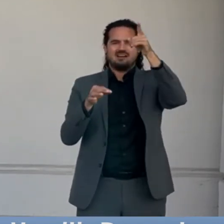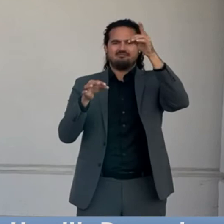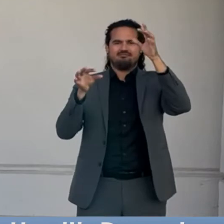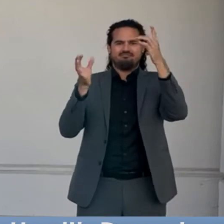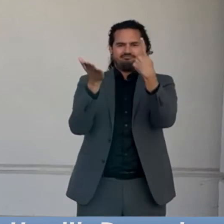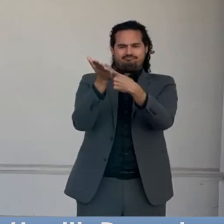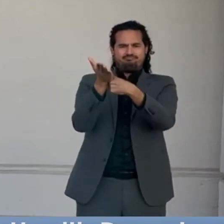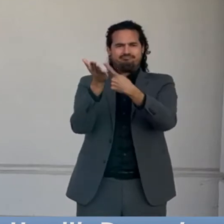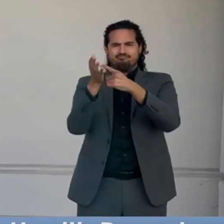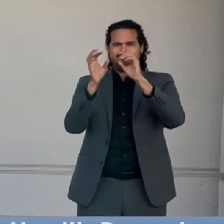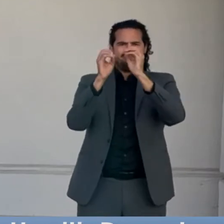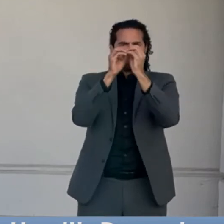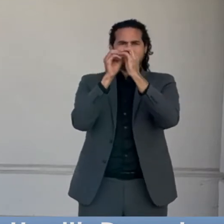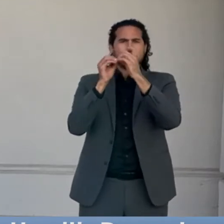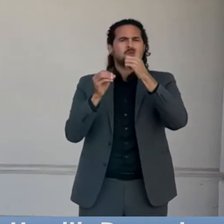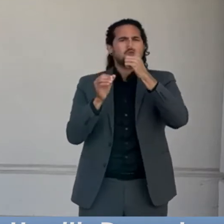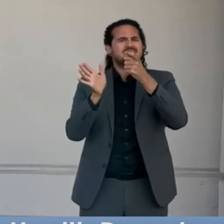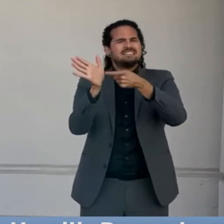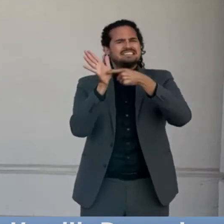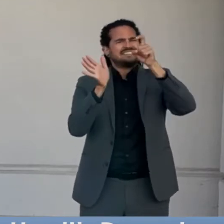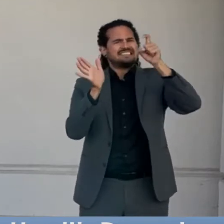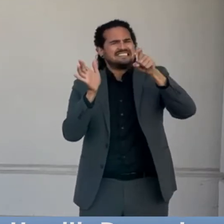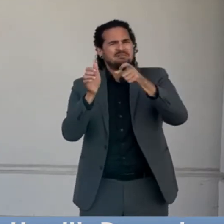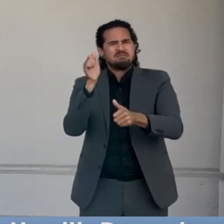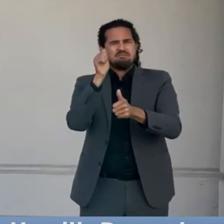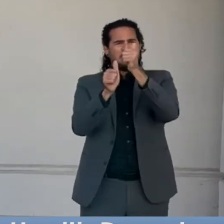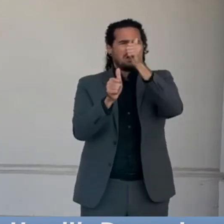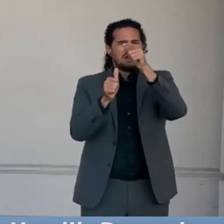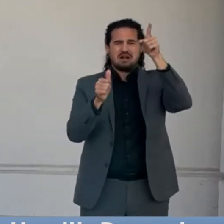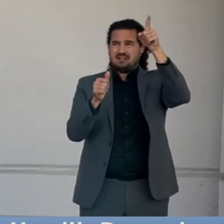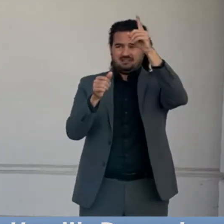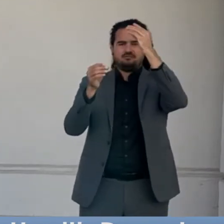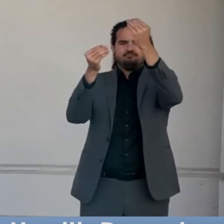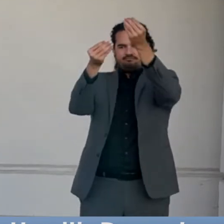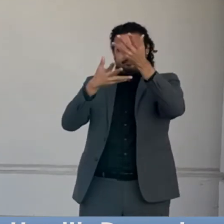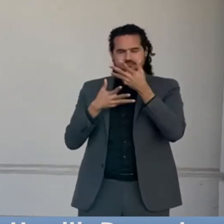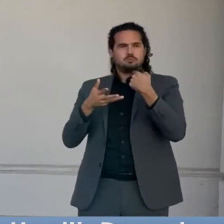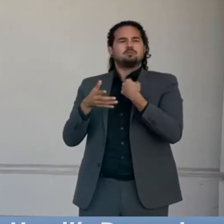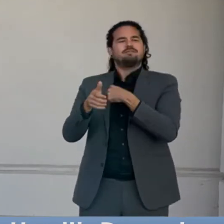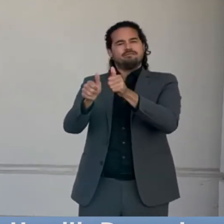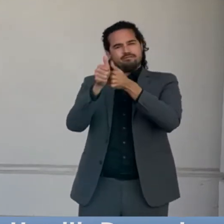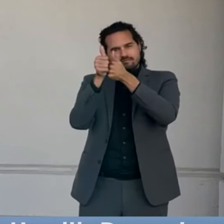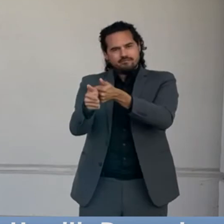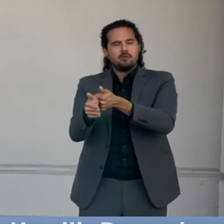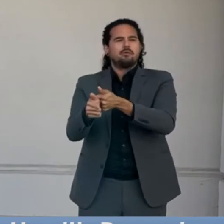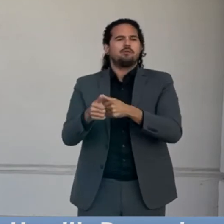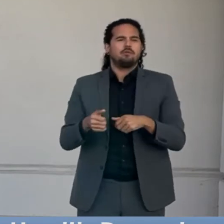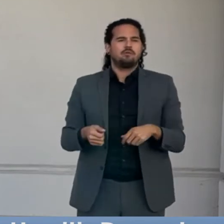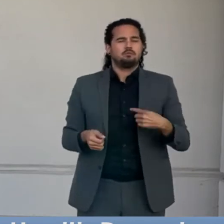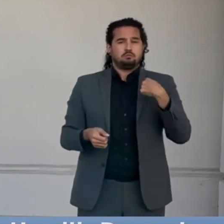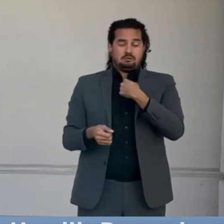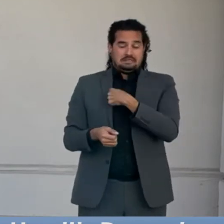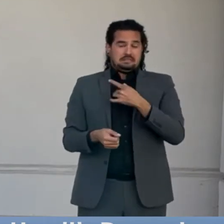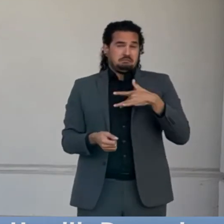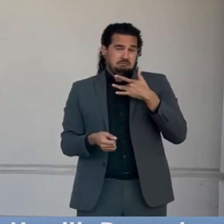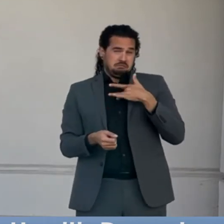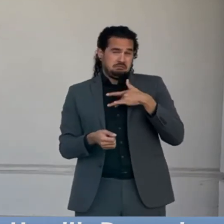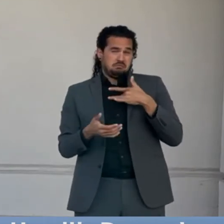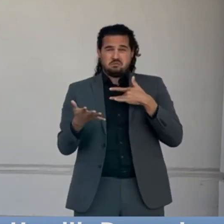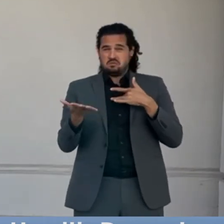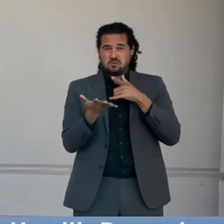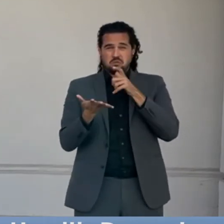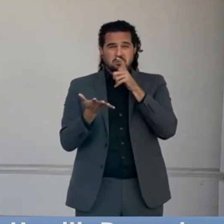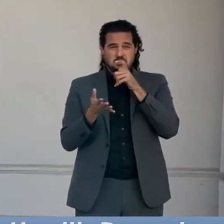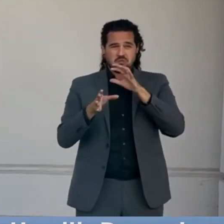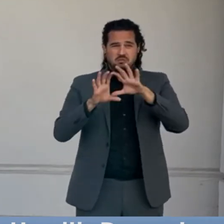So we haven't heard what the next priority groups will be, but we assume that after all healthcare workers and the